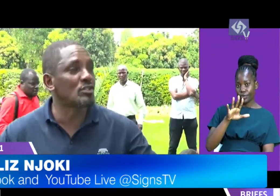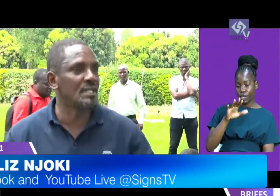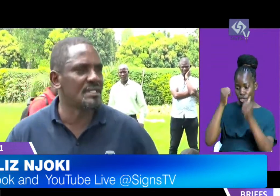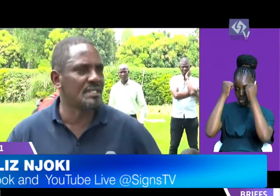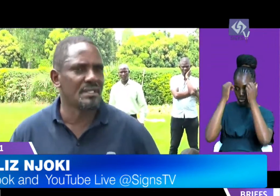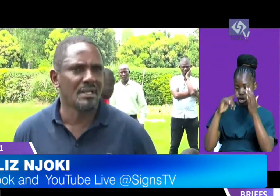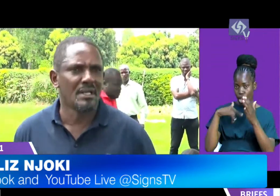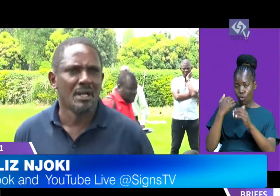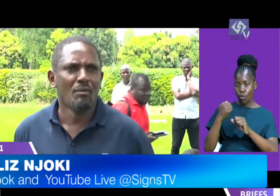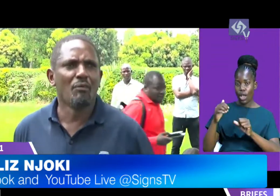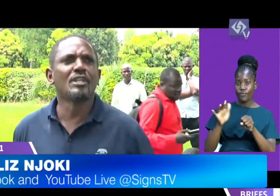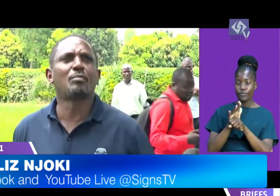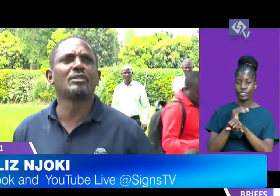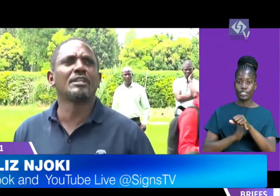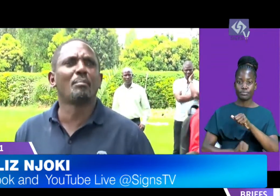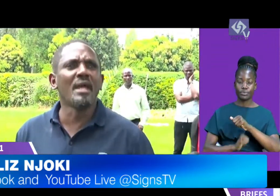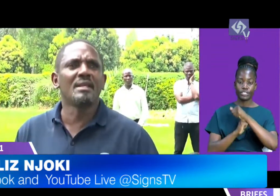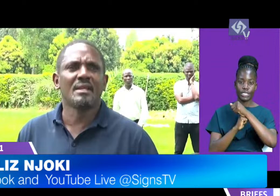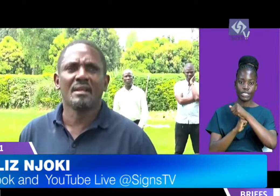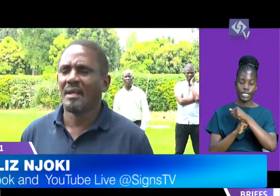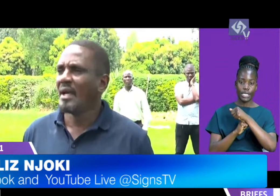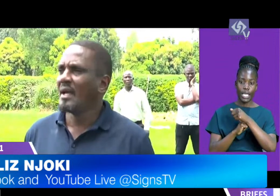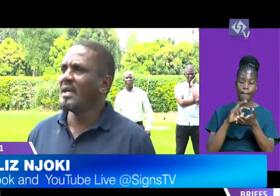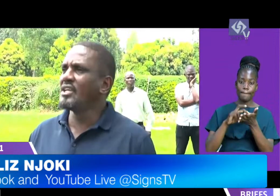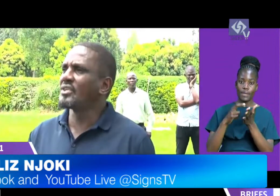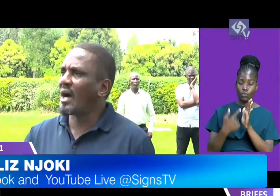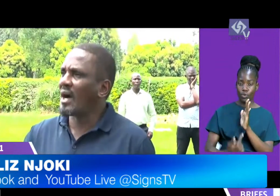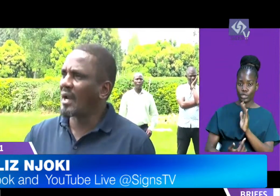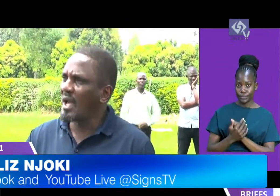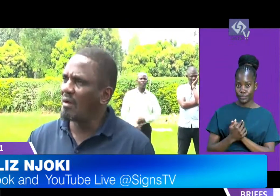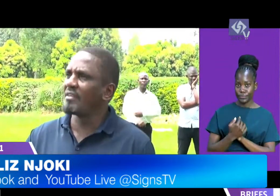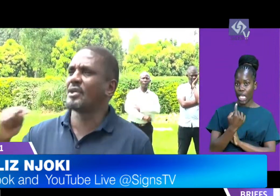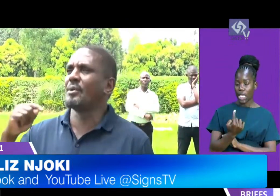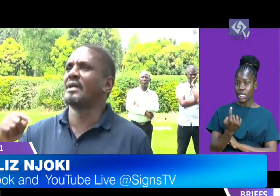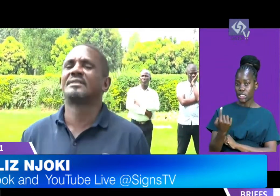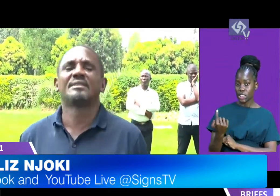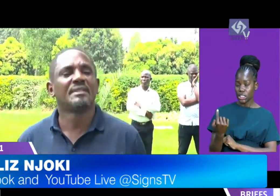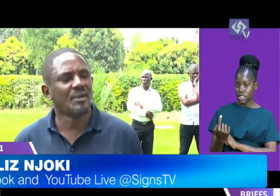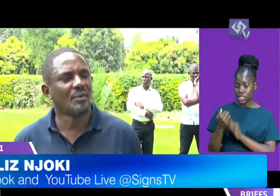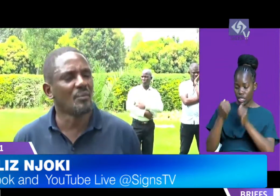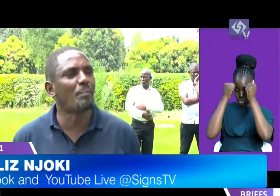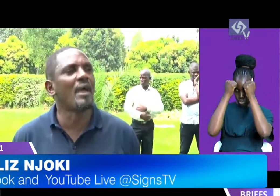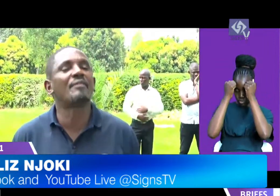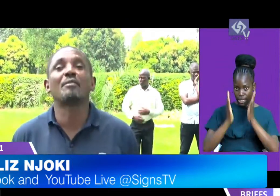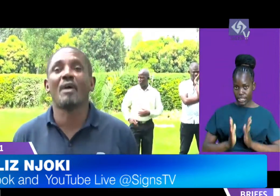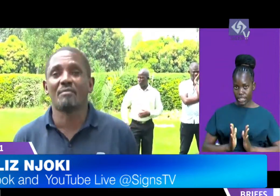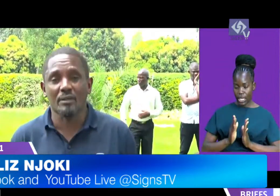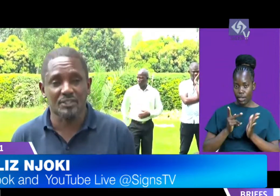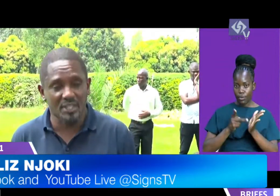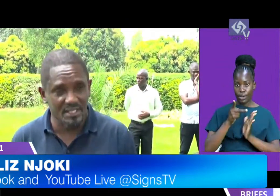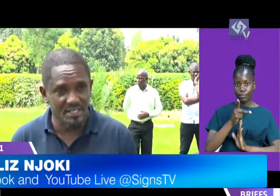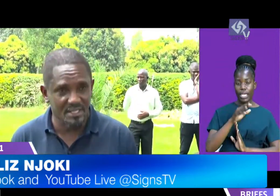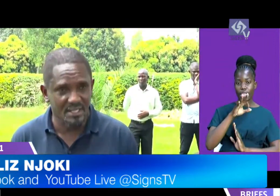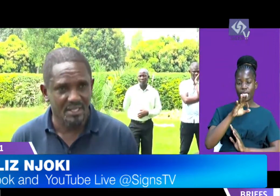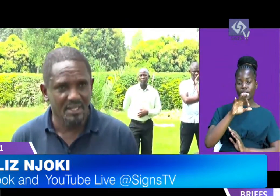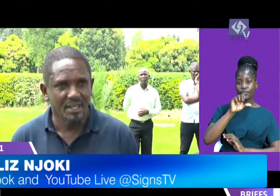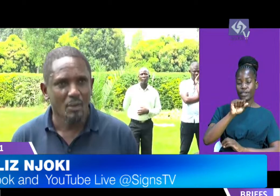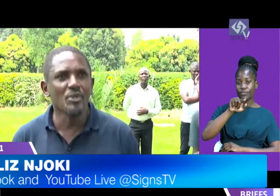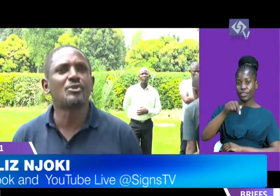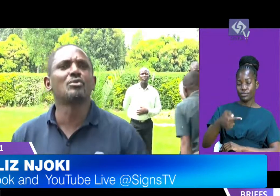sponsored. Fully sponsored mean each and every student we pay 35,000 shillings. We choose